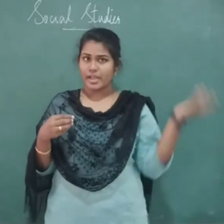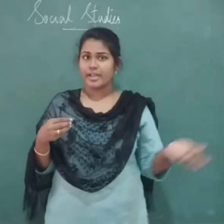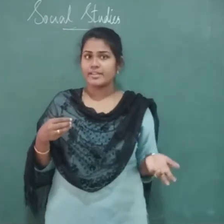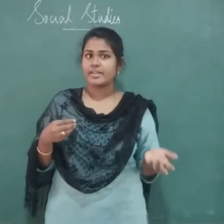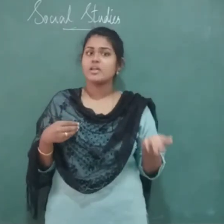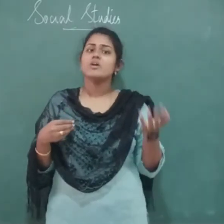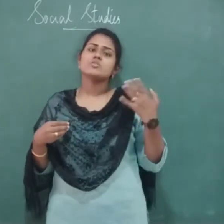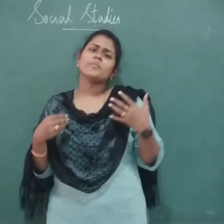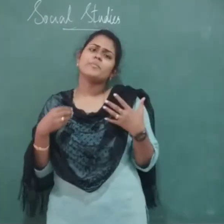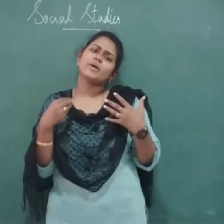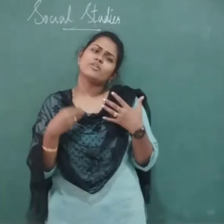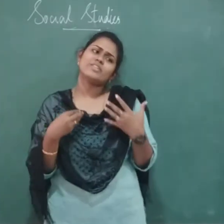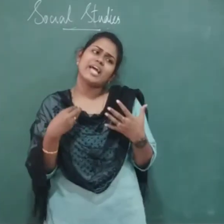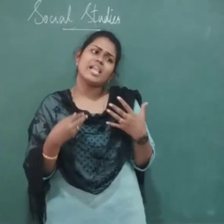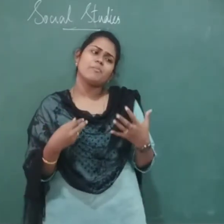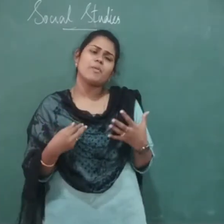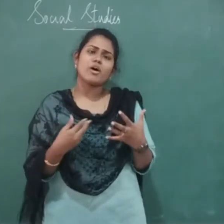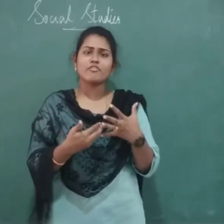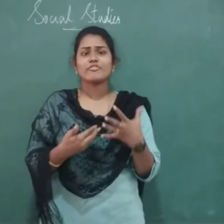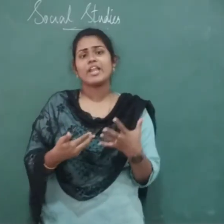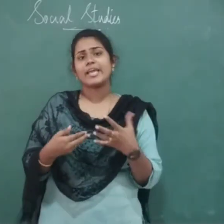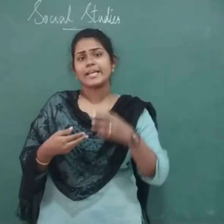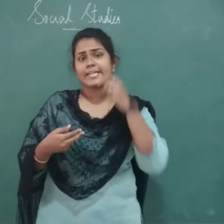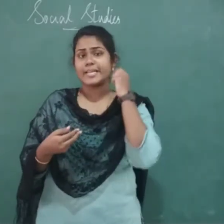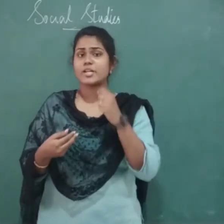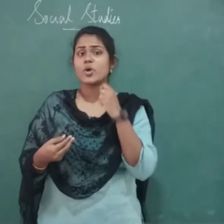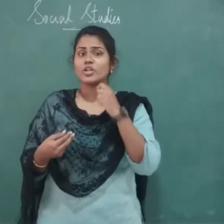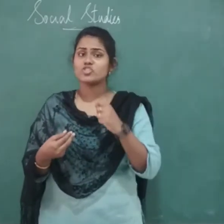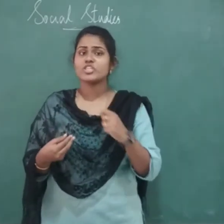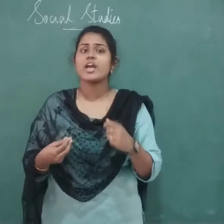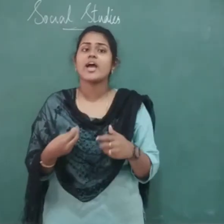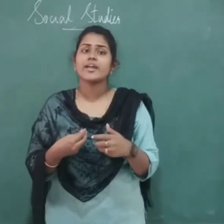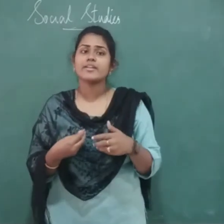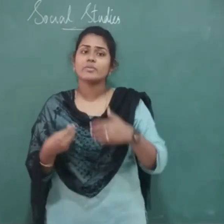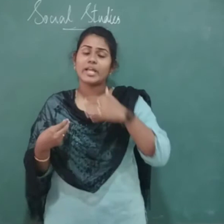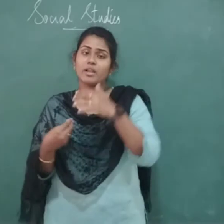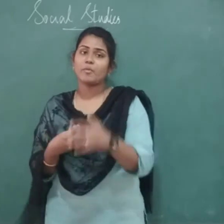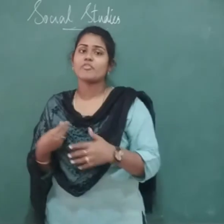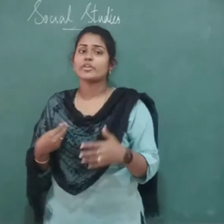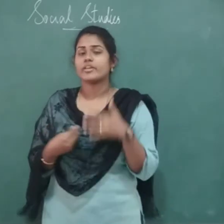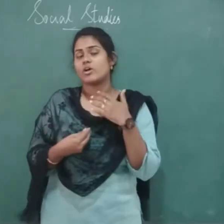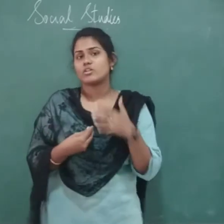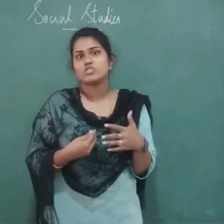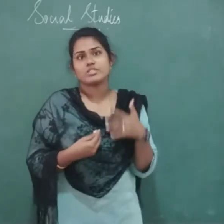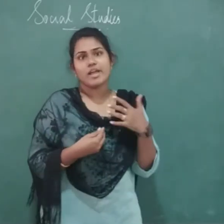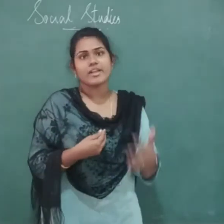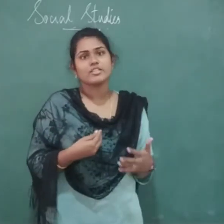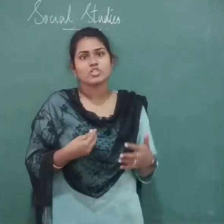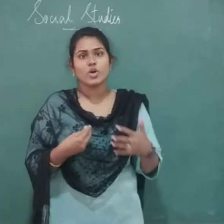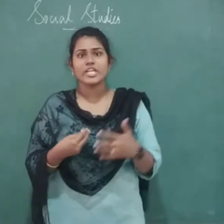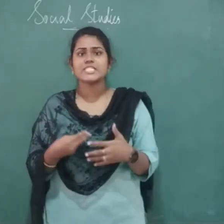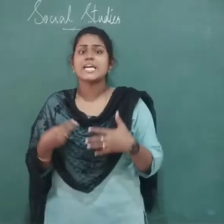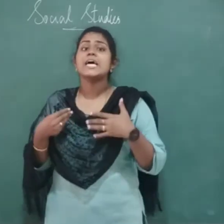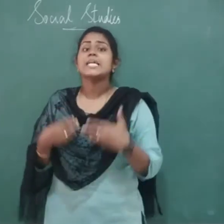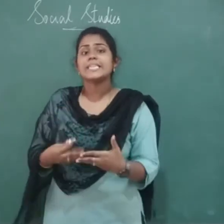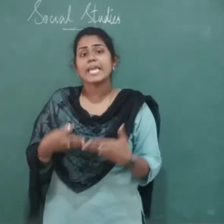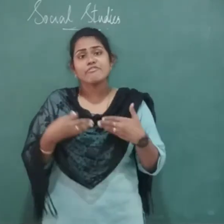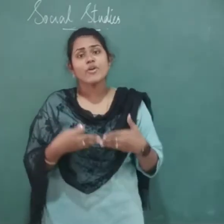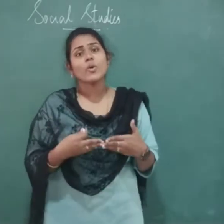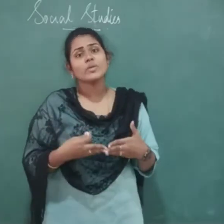behind that. So because with the help of like technology and with the help of archaeologists and historians, they found